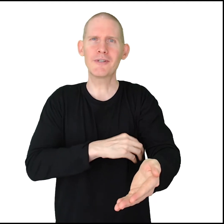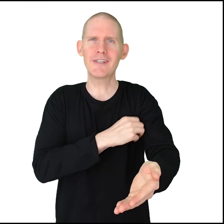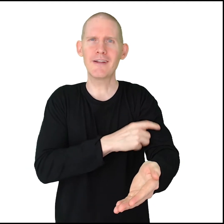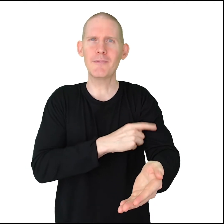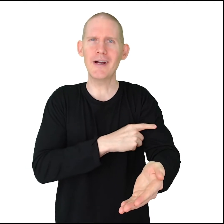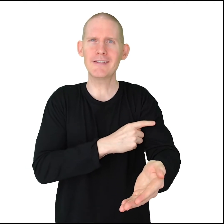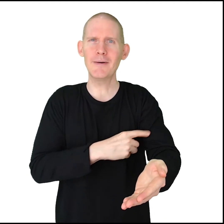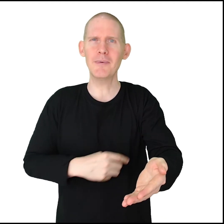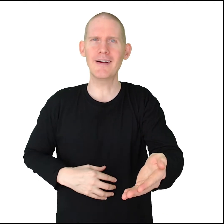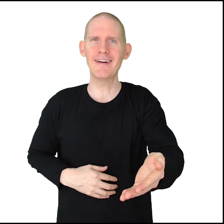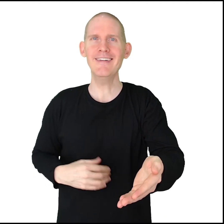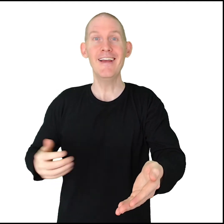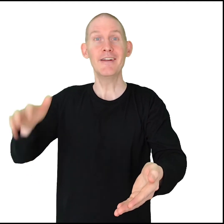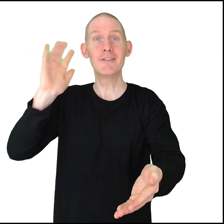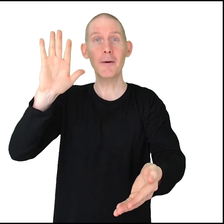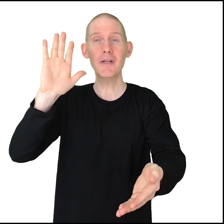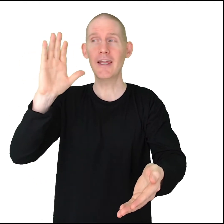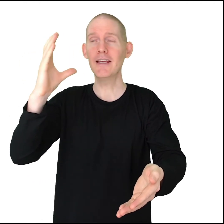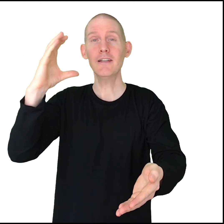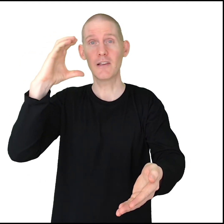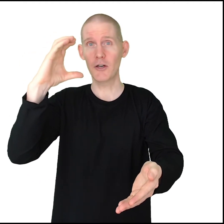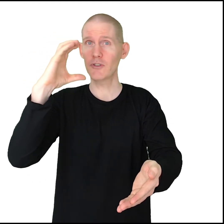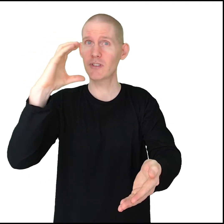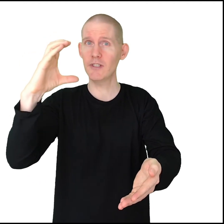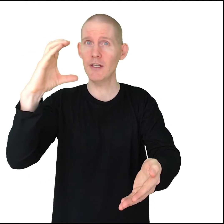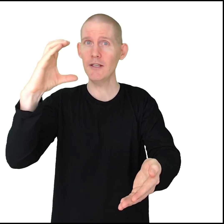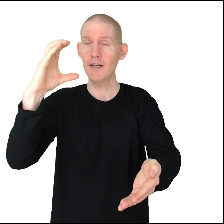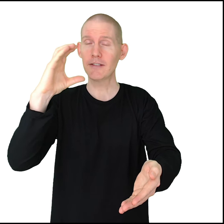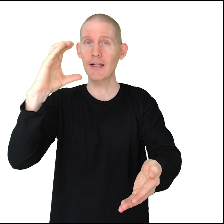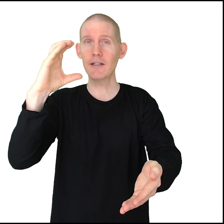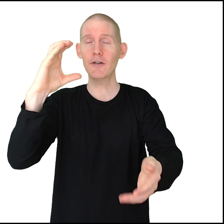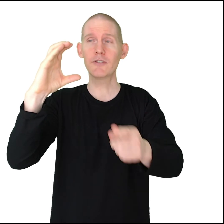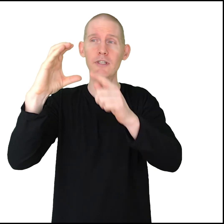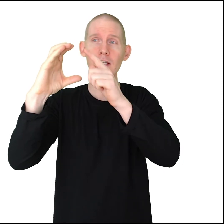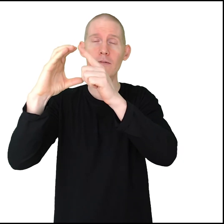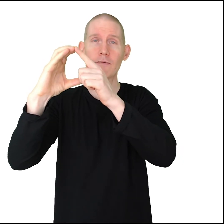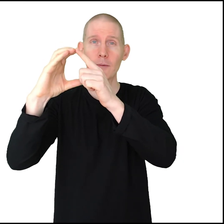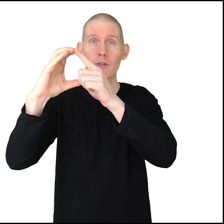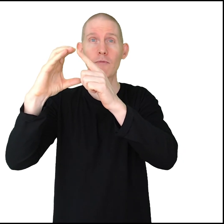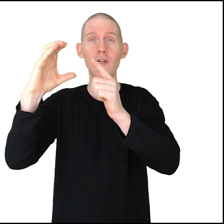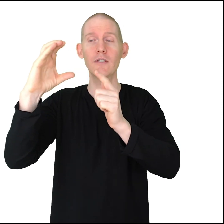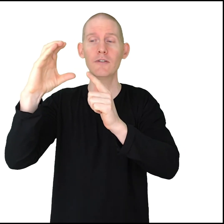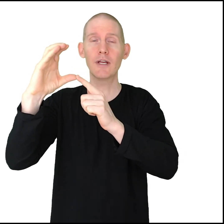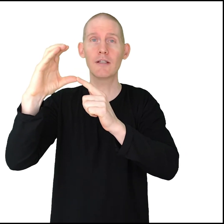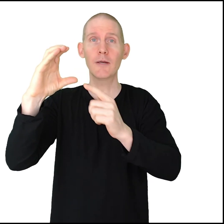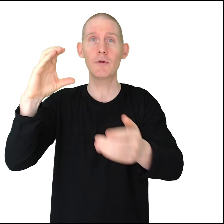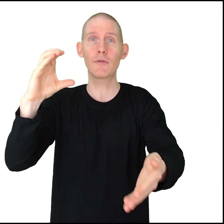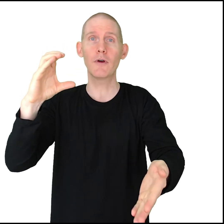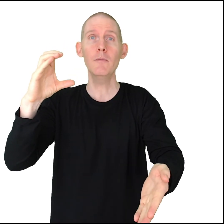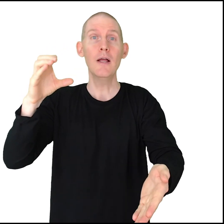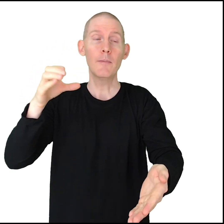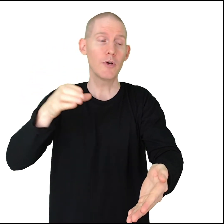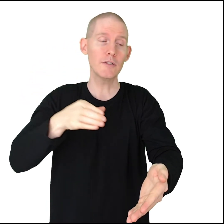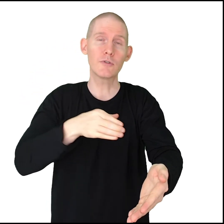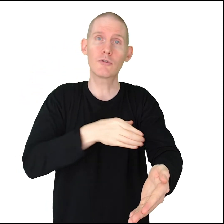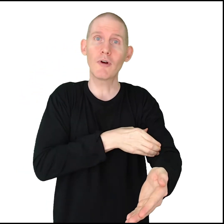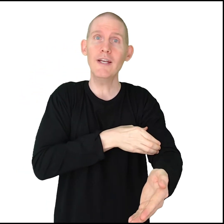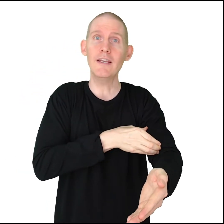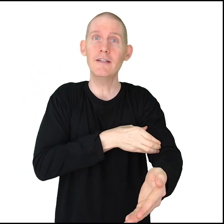on the bicep. Dominant hand, letter C. Take the letter C, the tips of the fingers and the tip of the thumb, bring it straight into